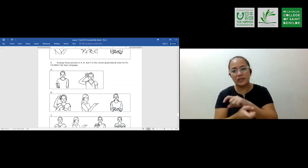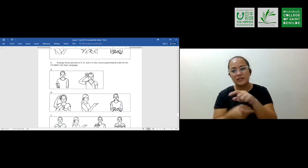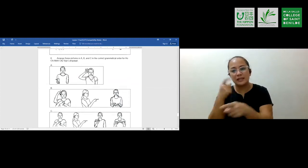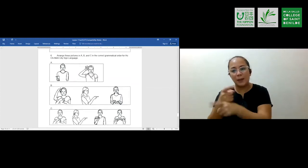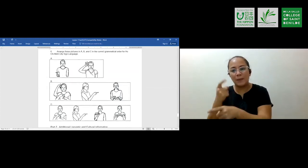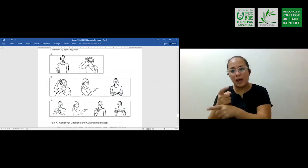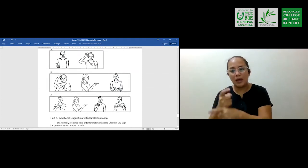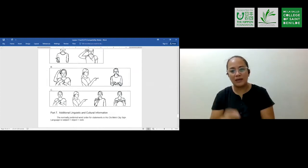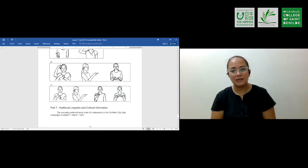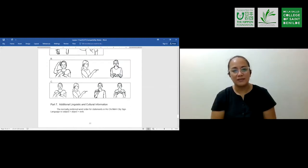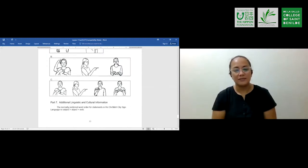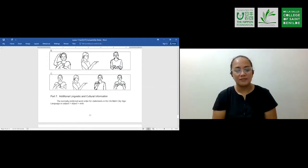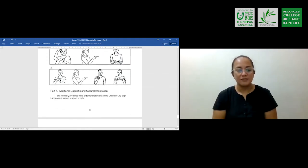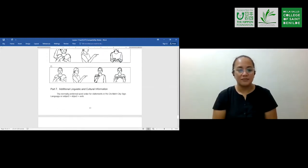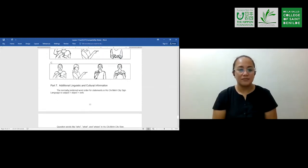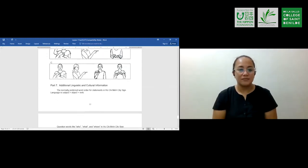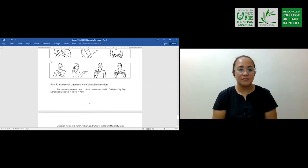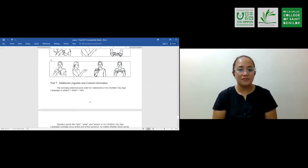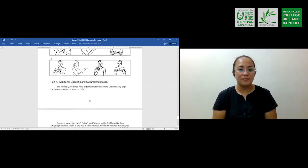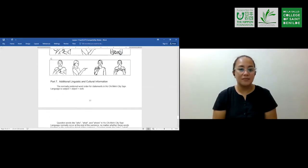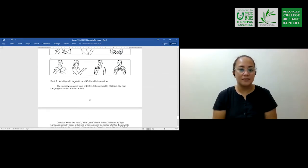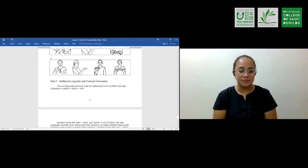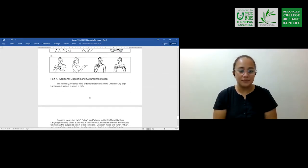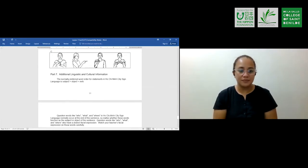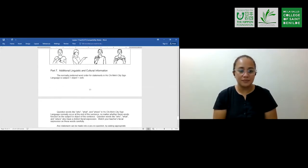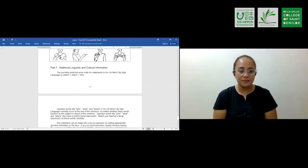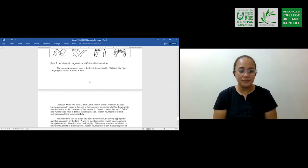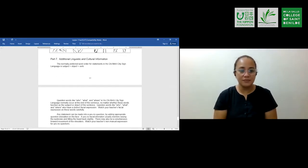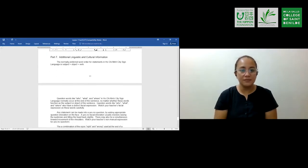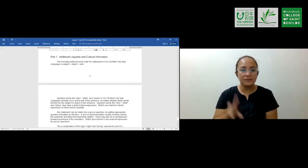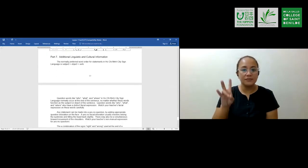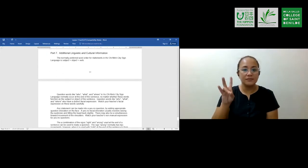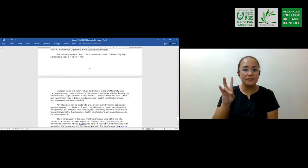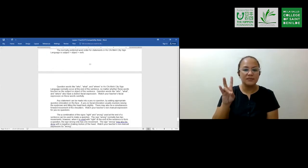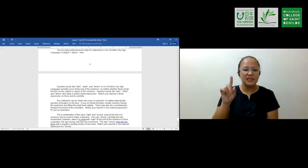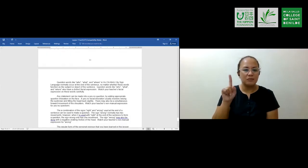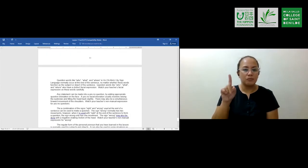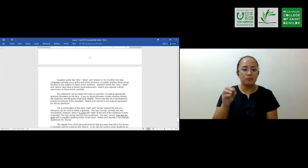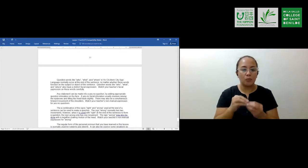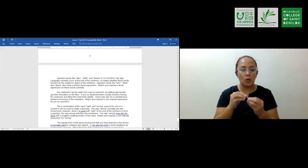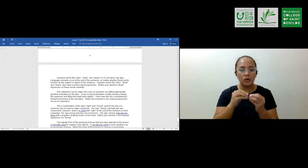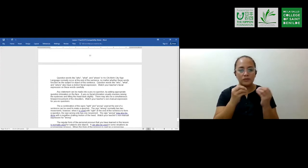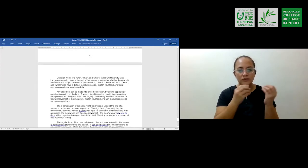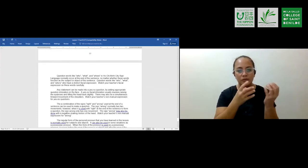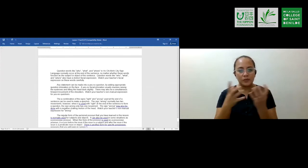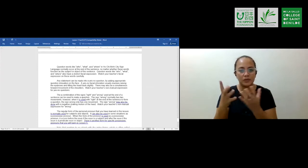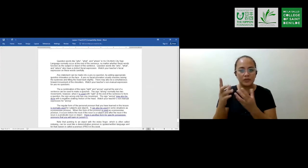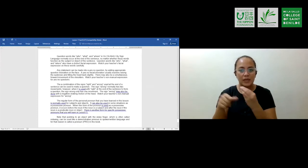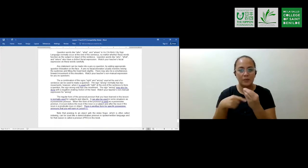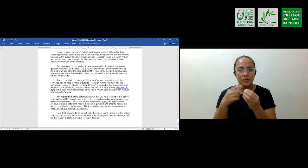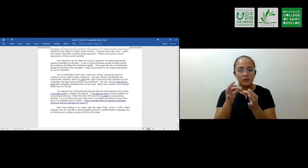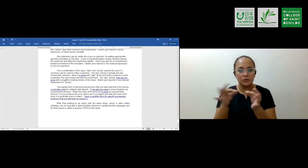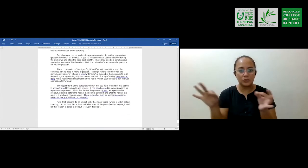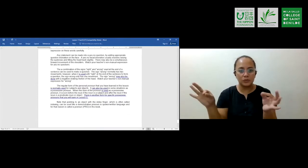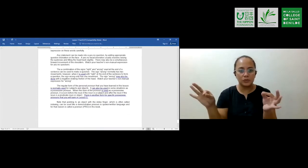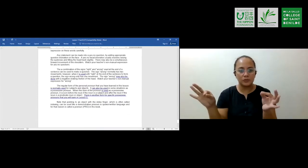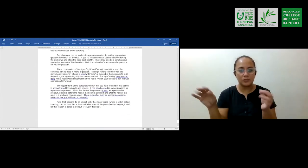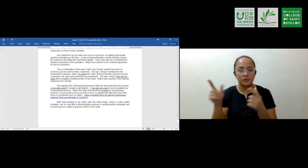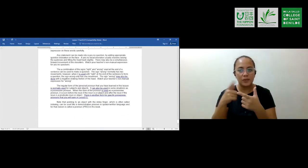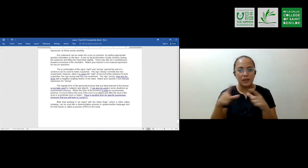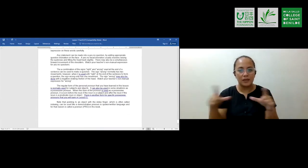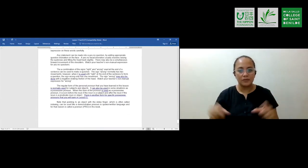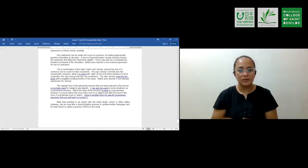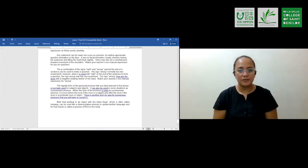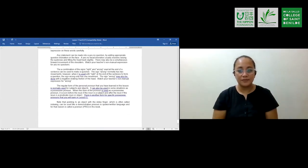And then 7 gives a little more information about the grammar of the language,